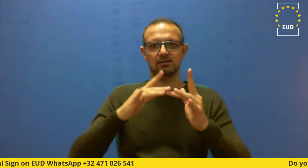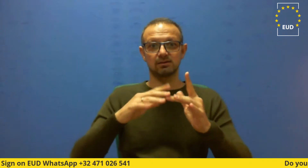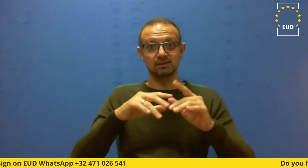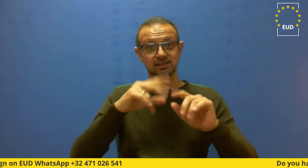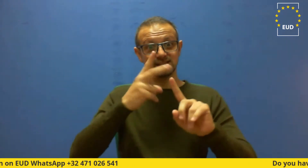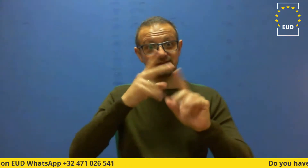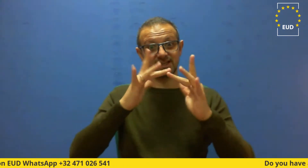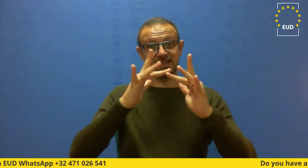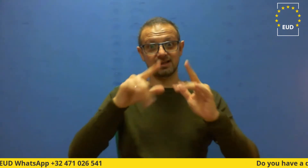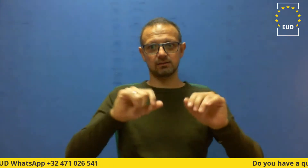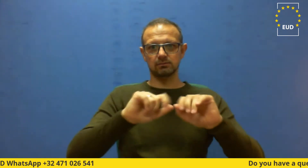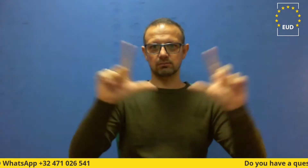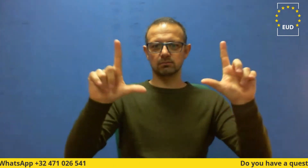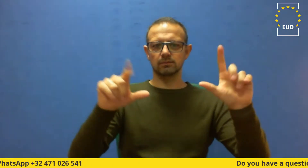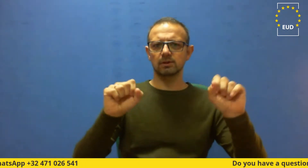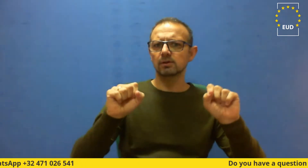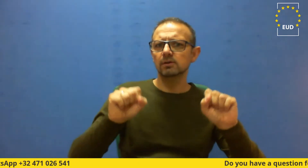HETV, it's